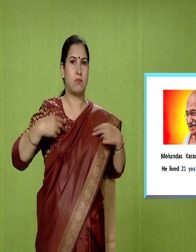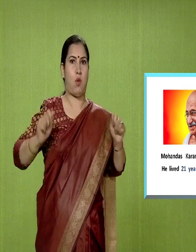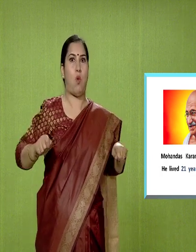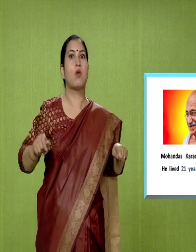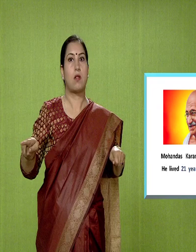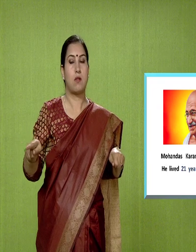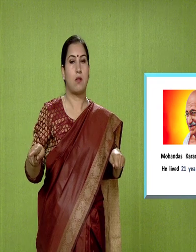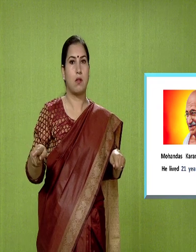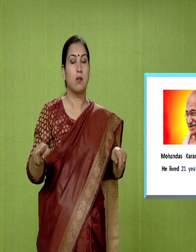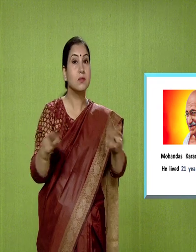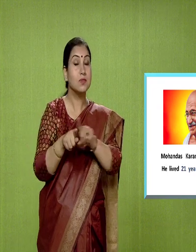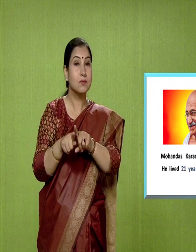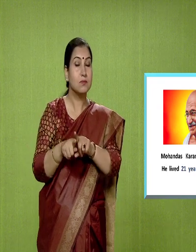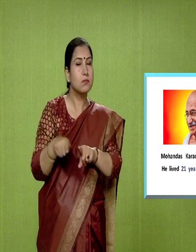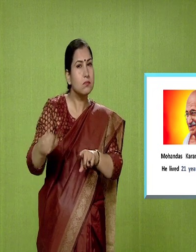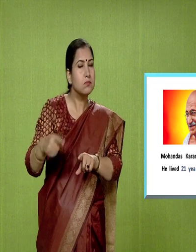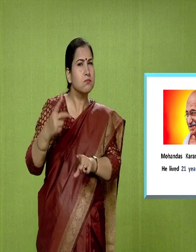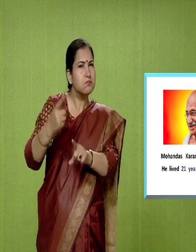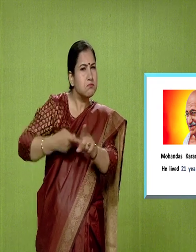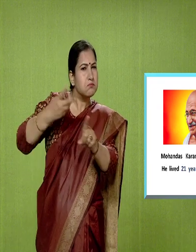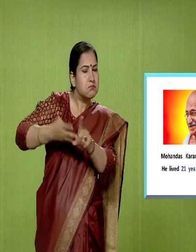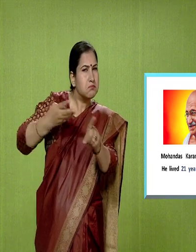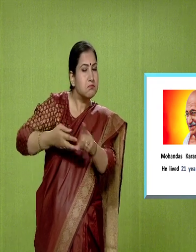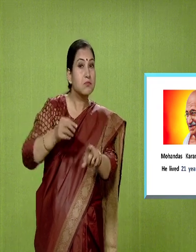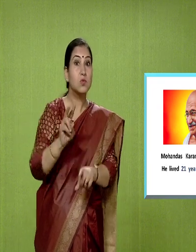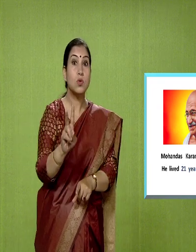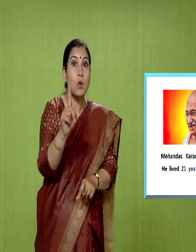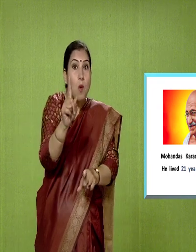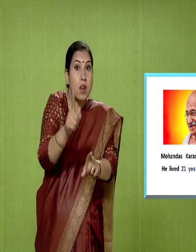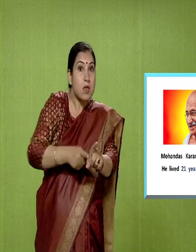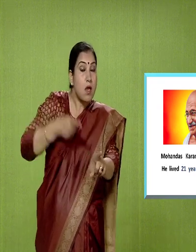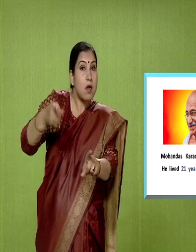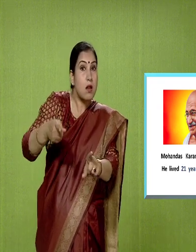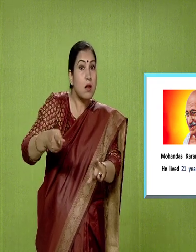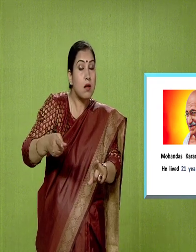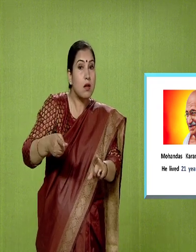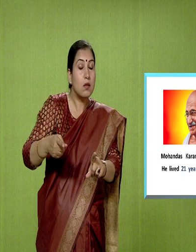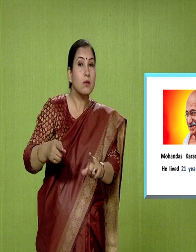He lived in South Africa for 21 years.